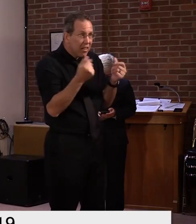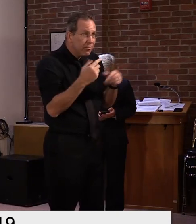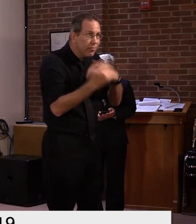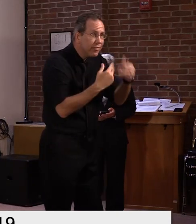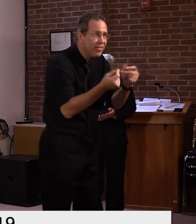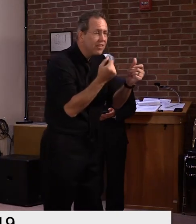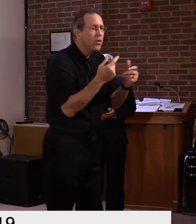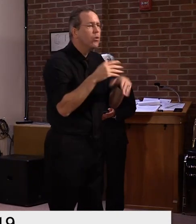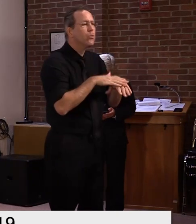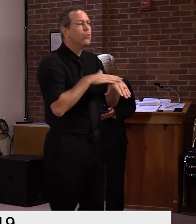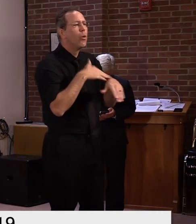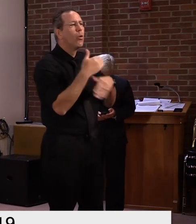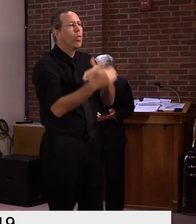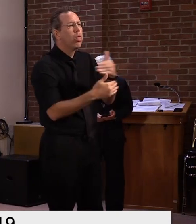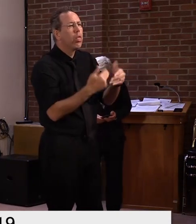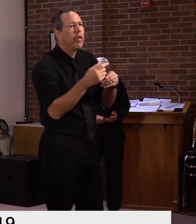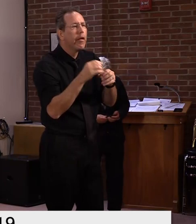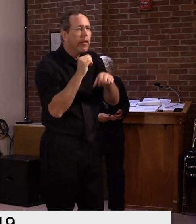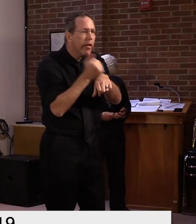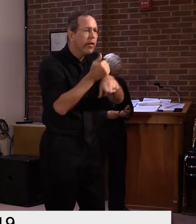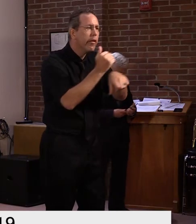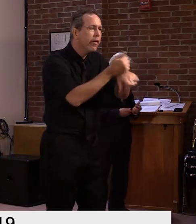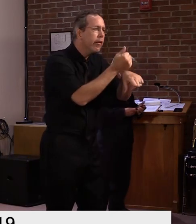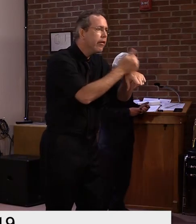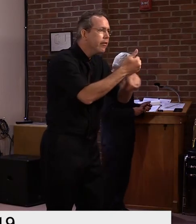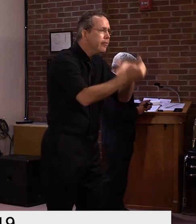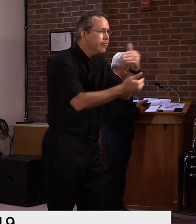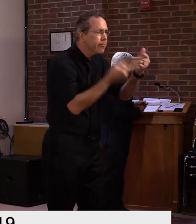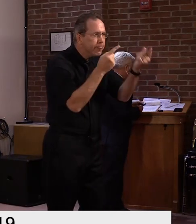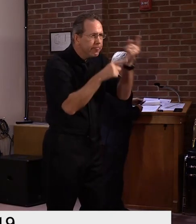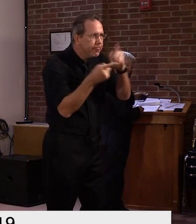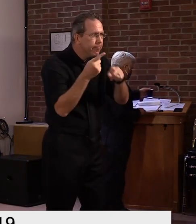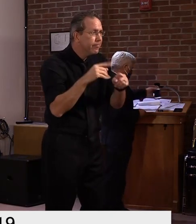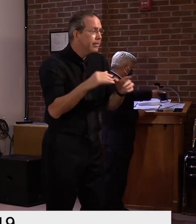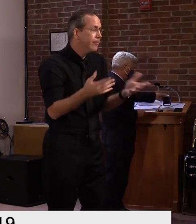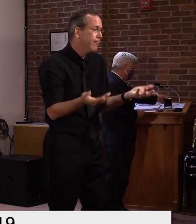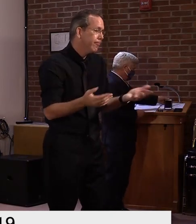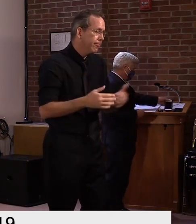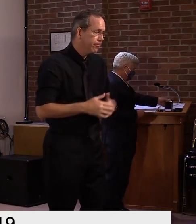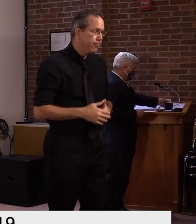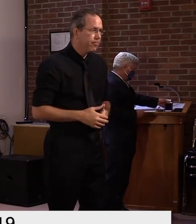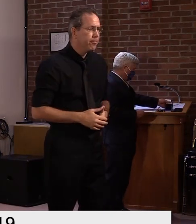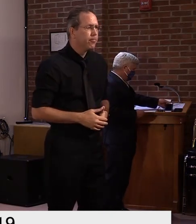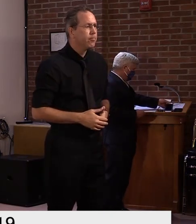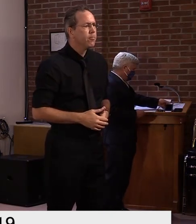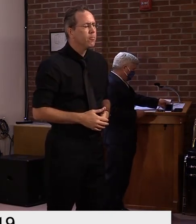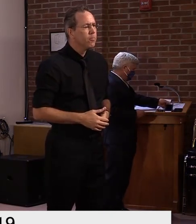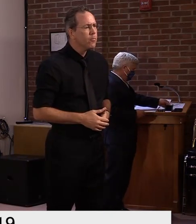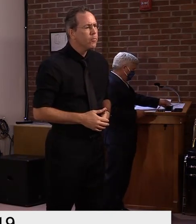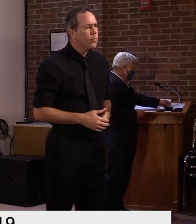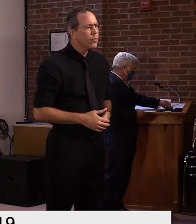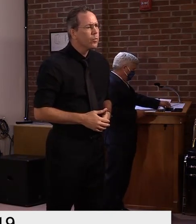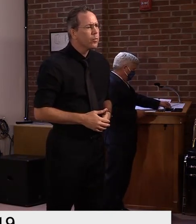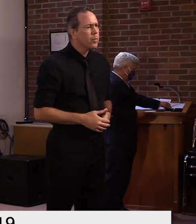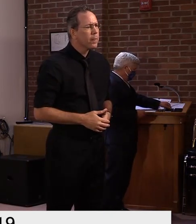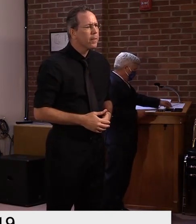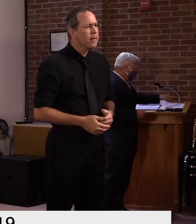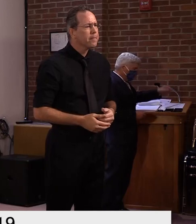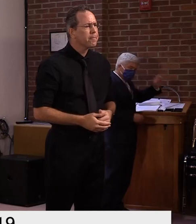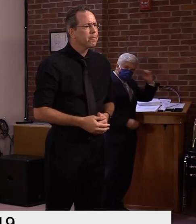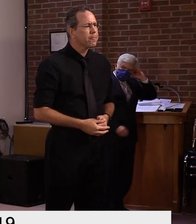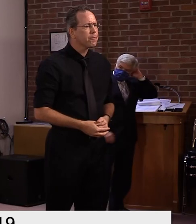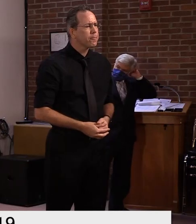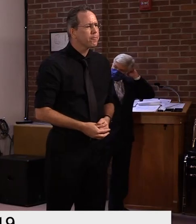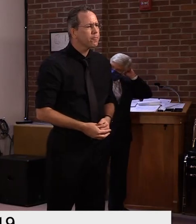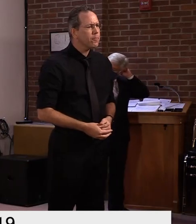Yeah. And primary seatbelt enforcement, is that still a non-starter for you? It's something that I have opposed over